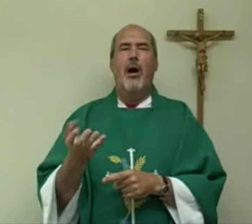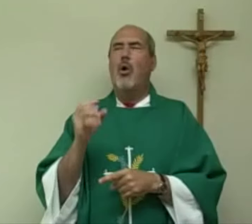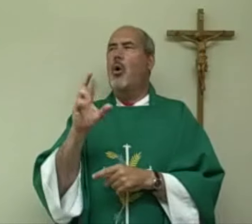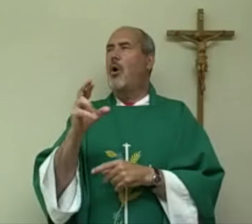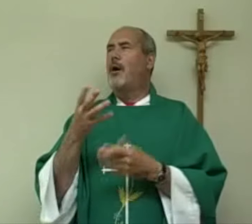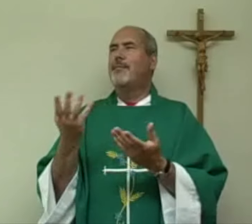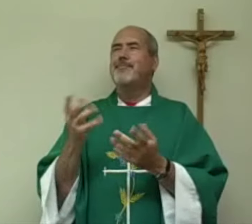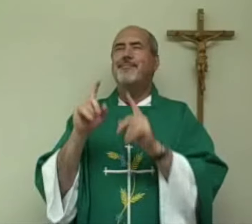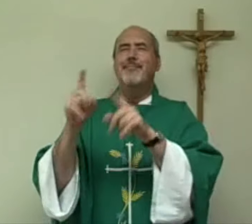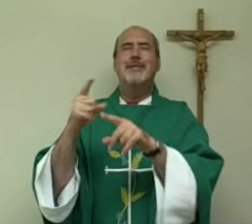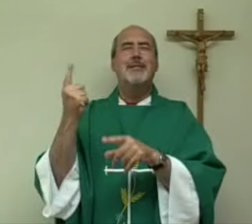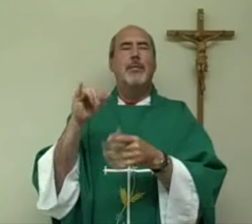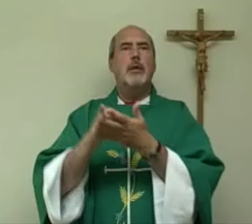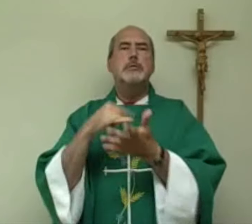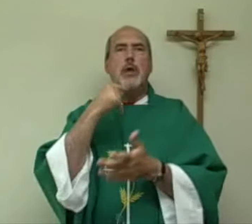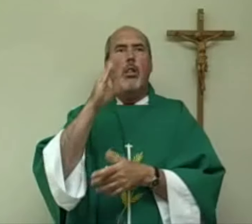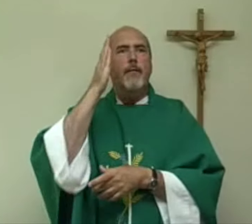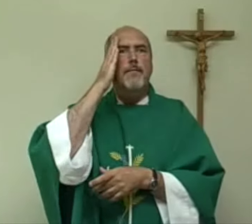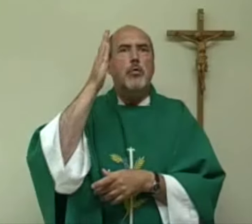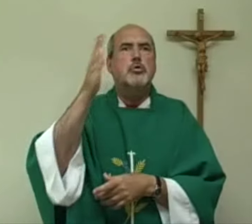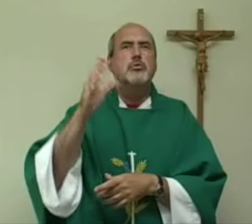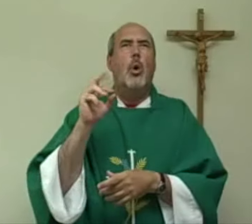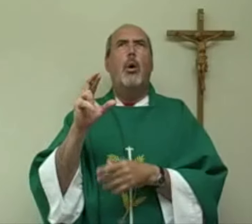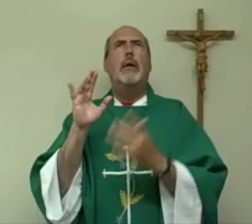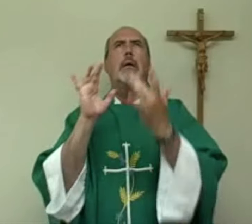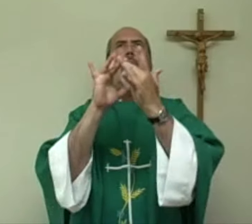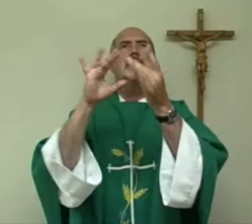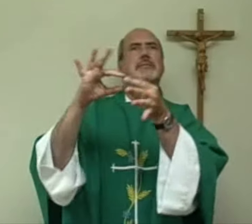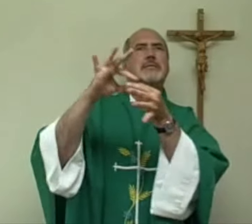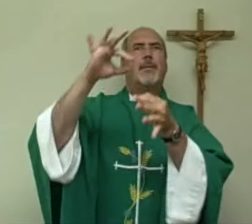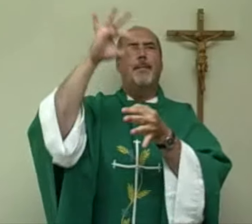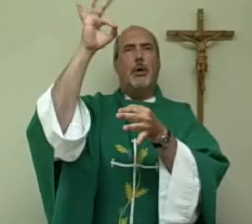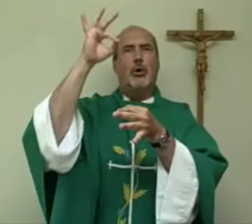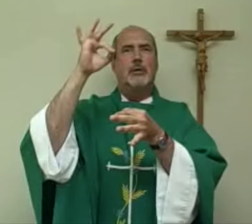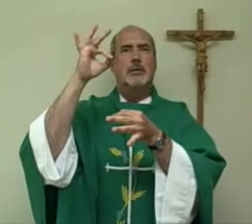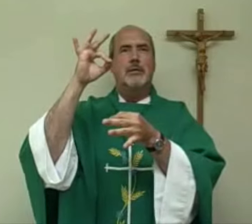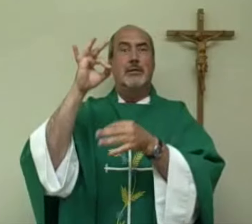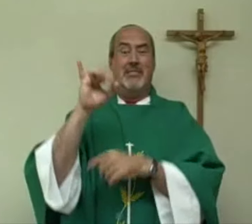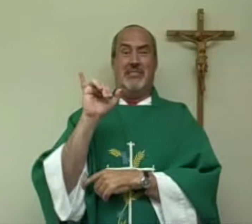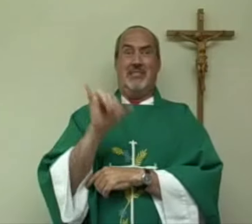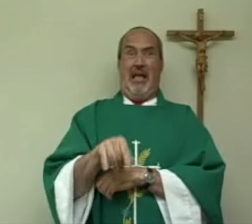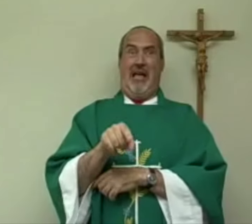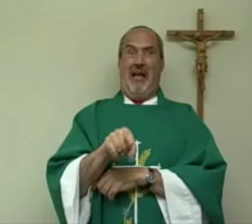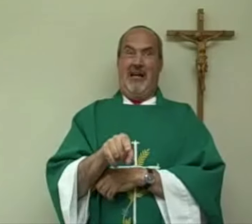to psychics or someone that can tell them the future or contact spirits.